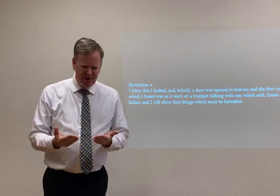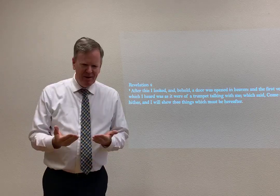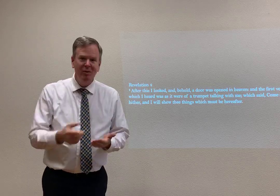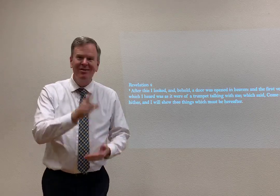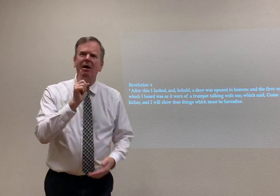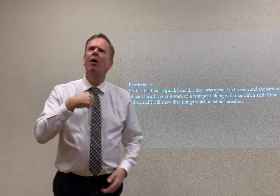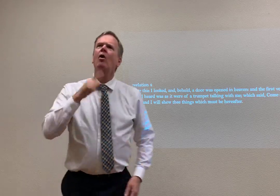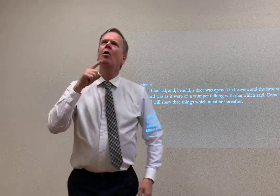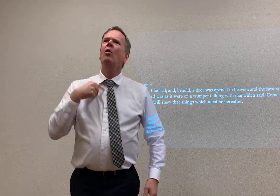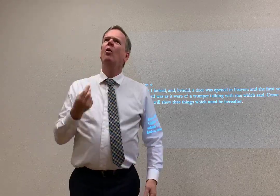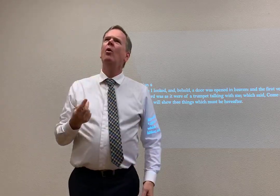Come up hither.